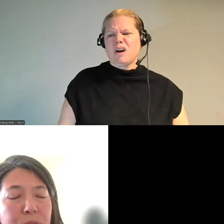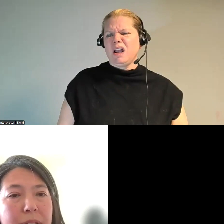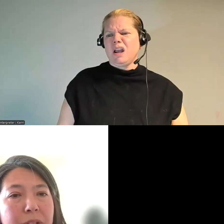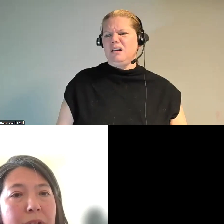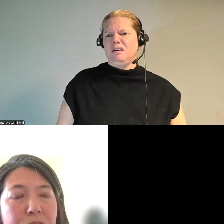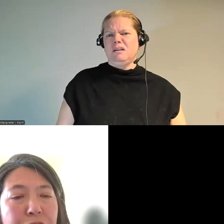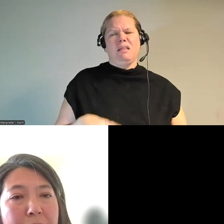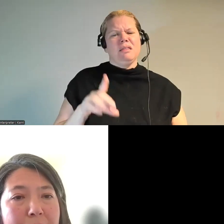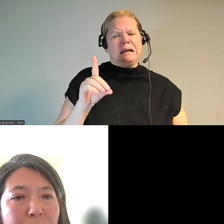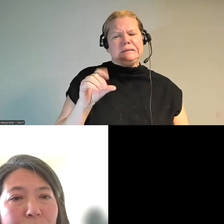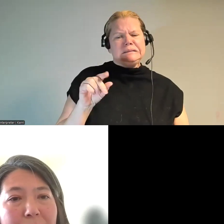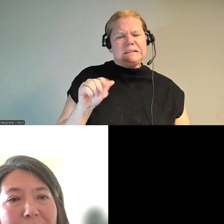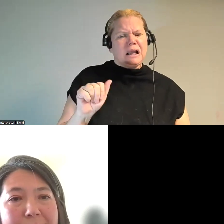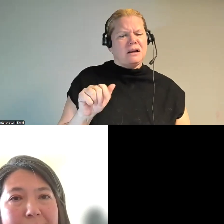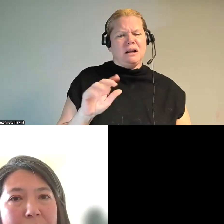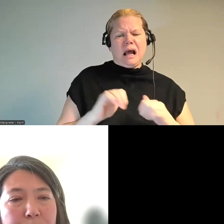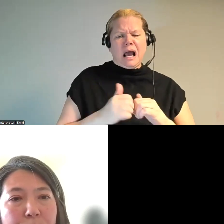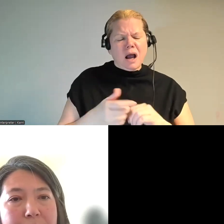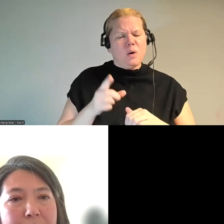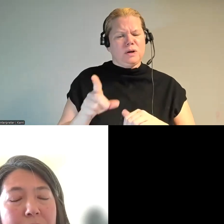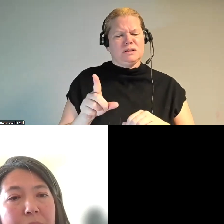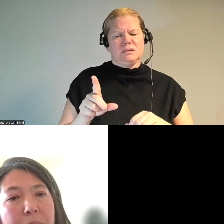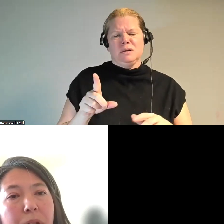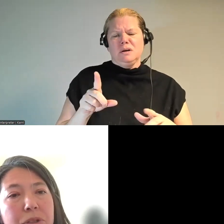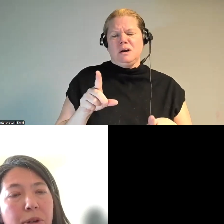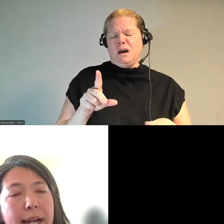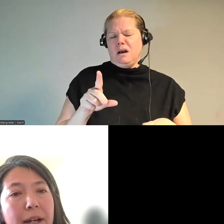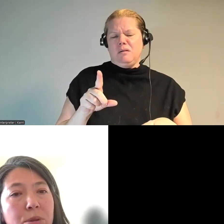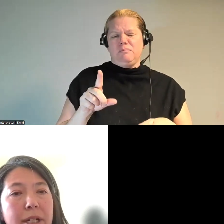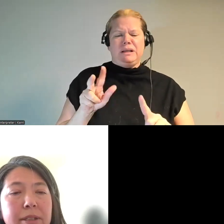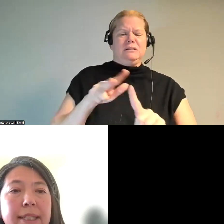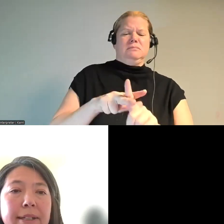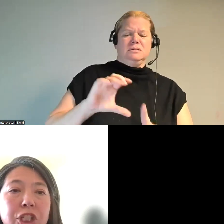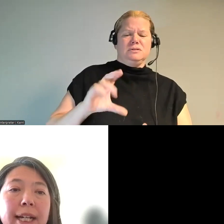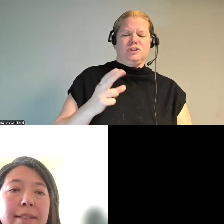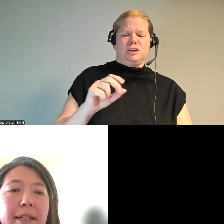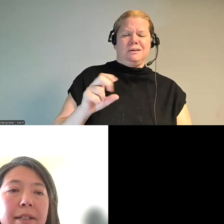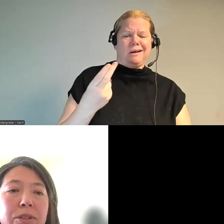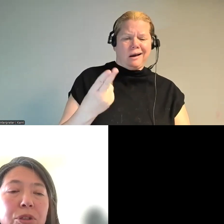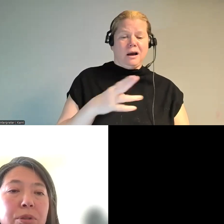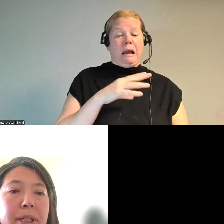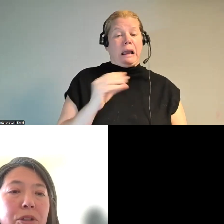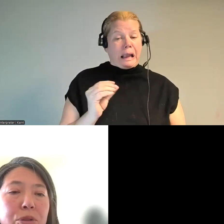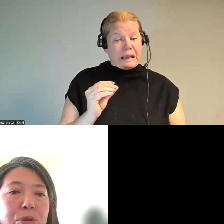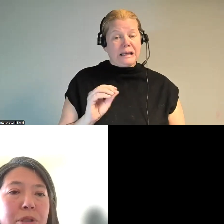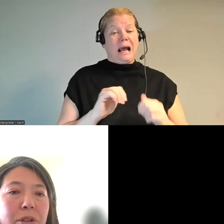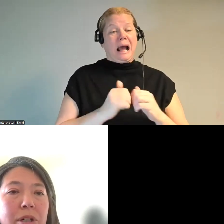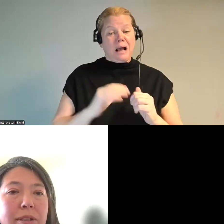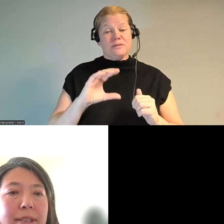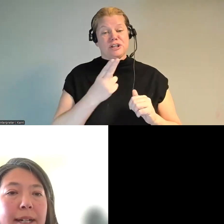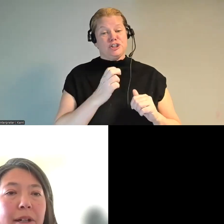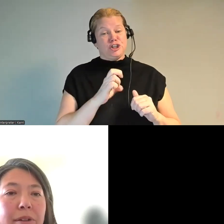being used in a CHENA, Community Health Needs Assessment process, but also how CHES data is being